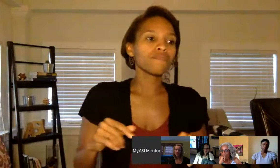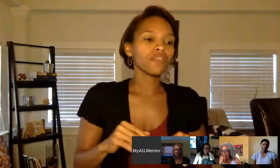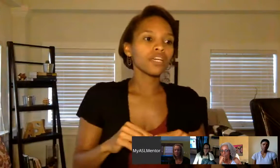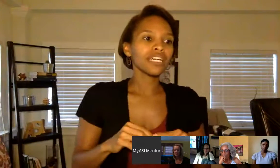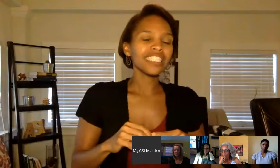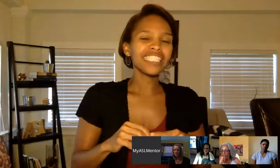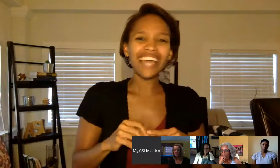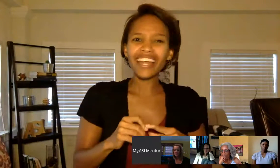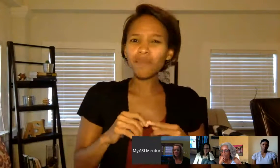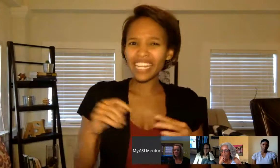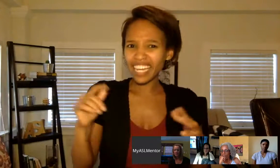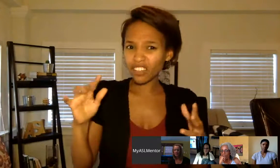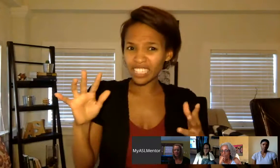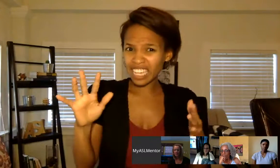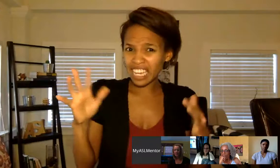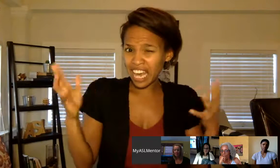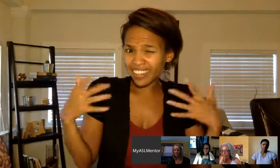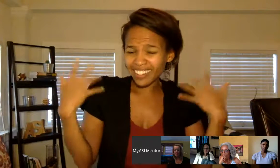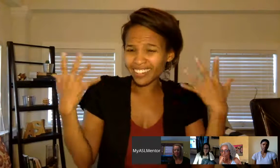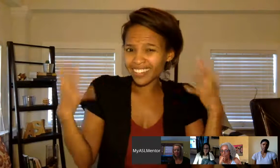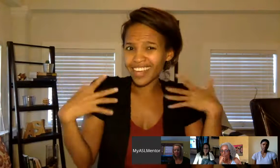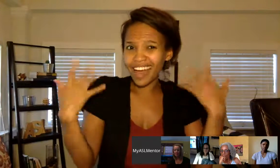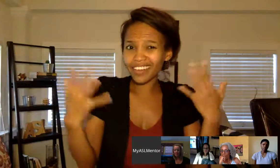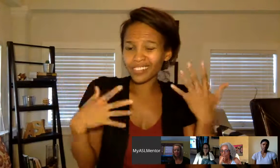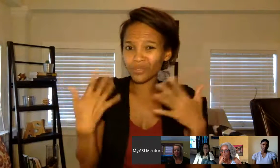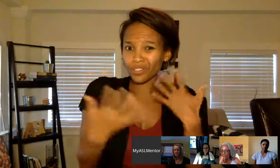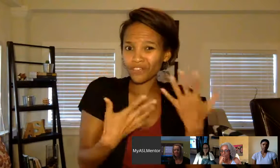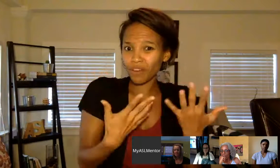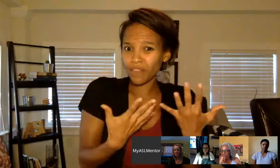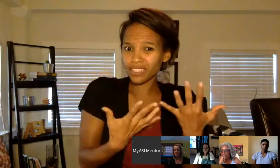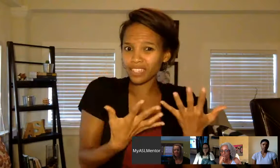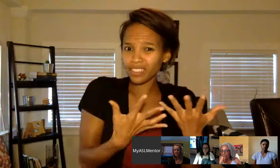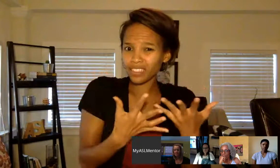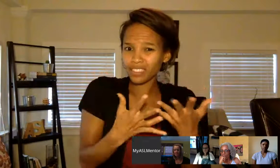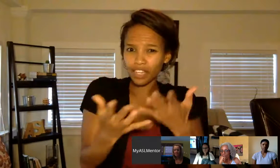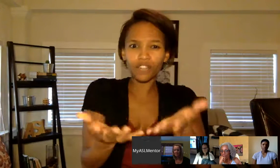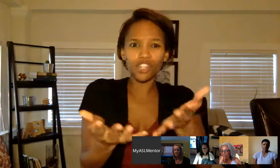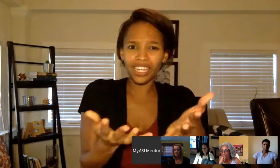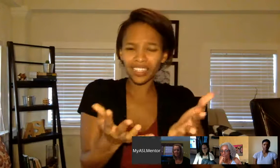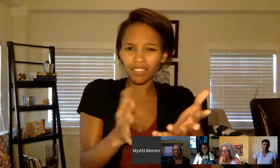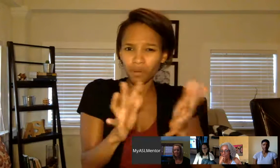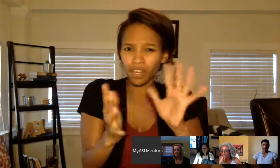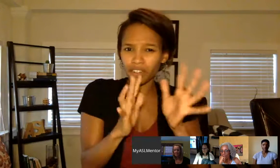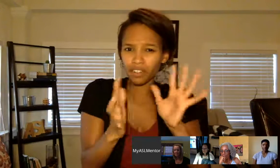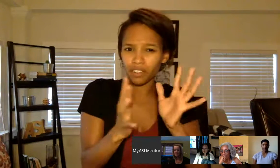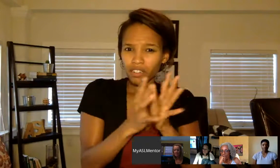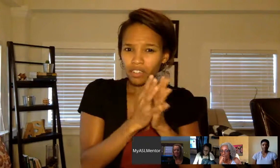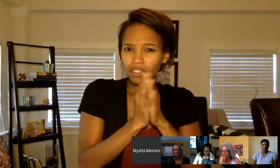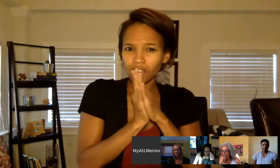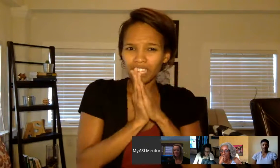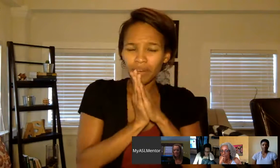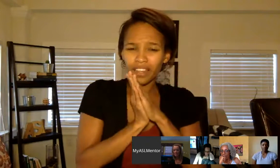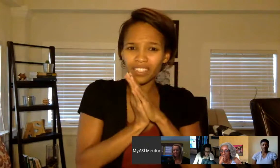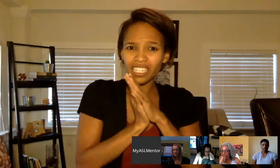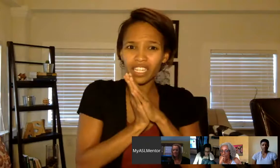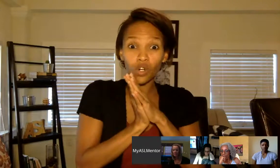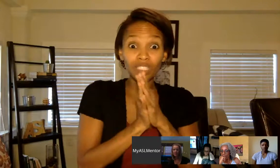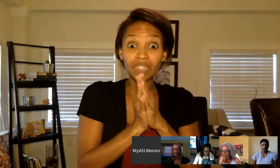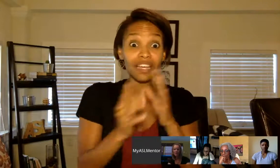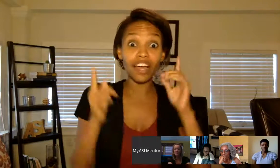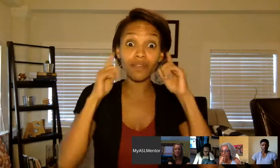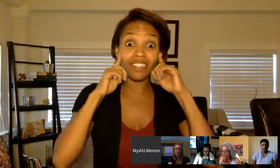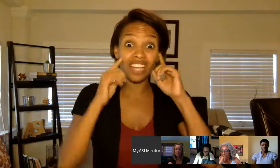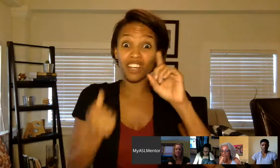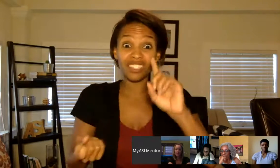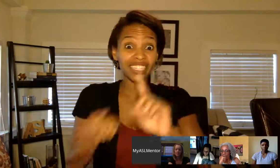have. Did anybody else get that sort of from that sentence? I know Jackie did, but is anybody else thinking, or